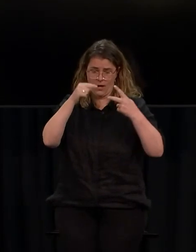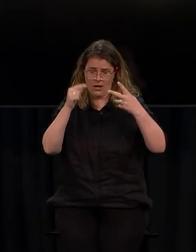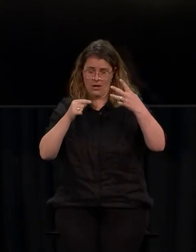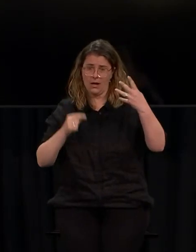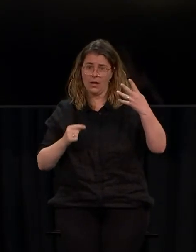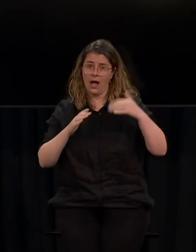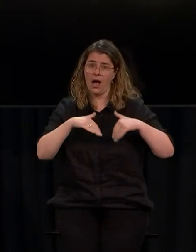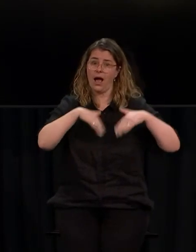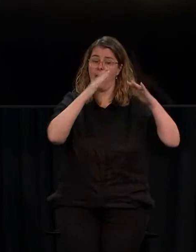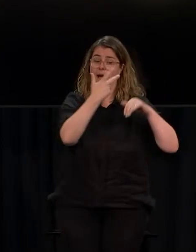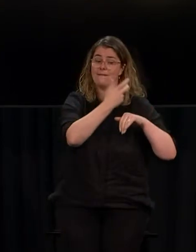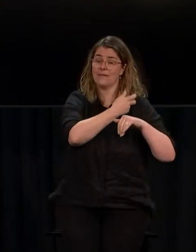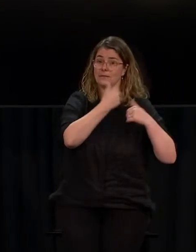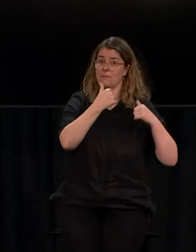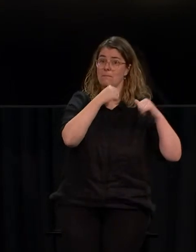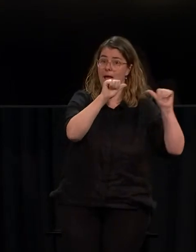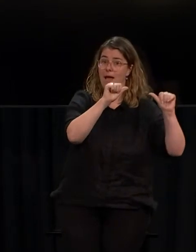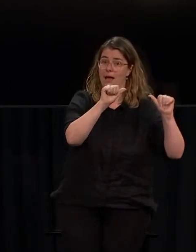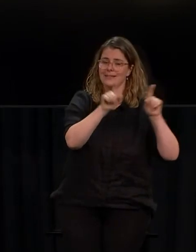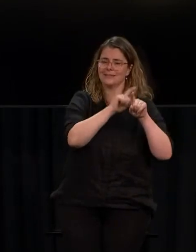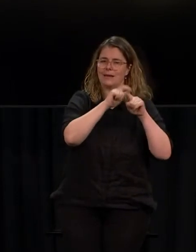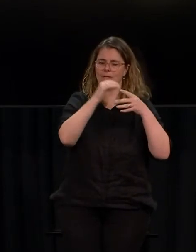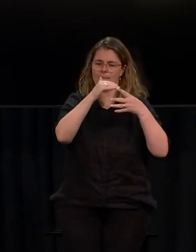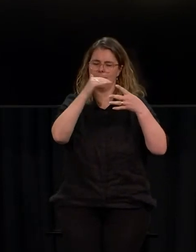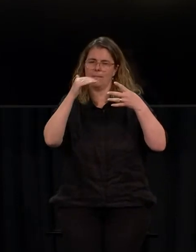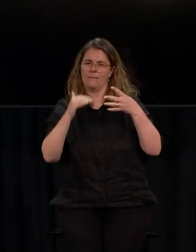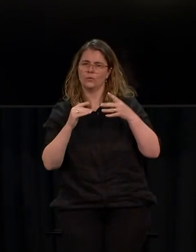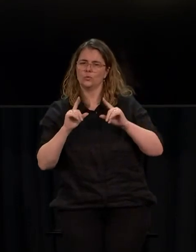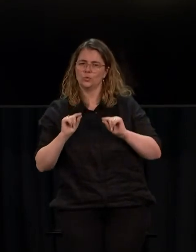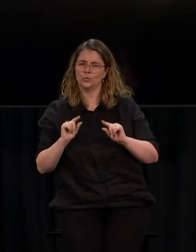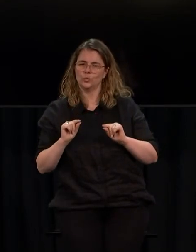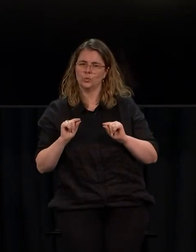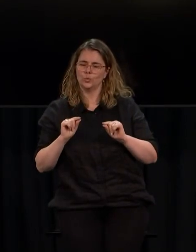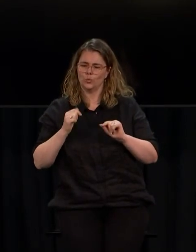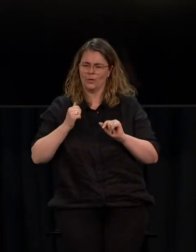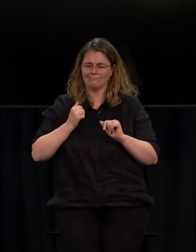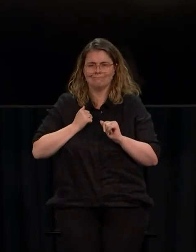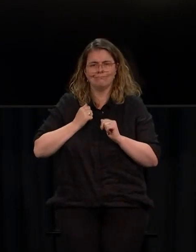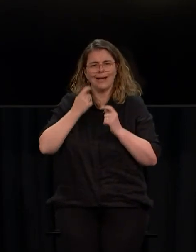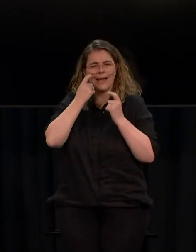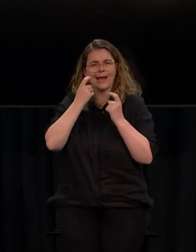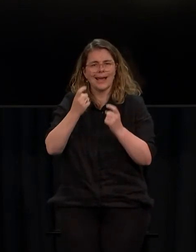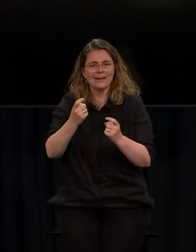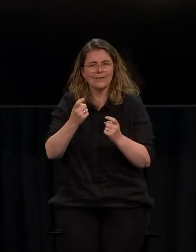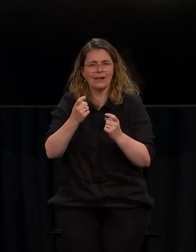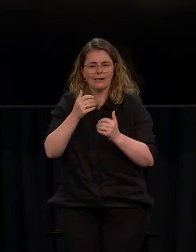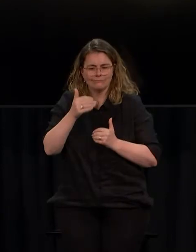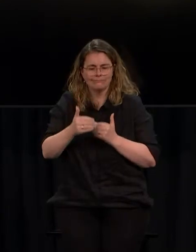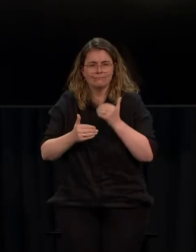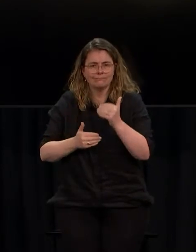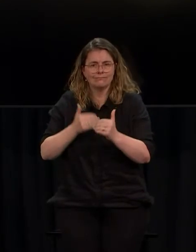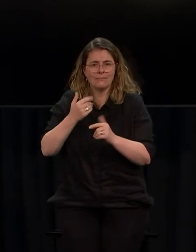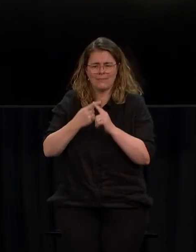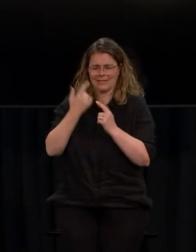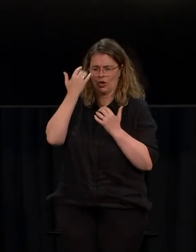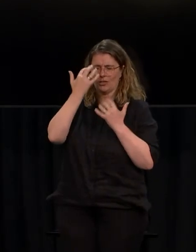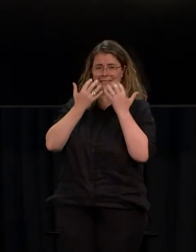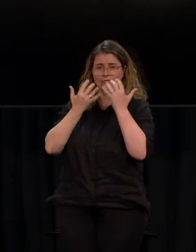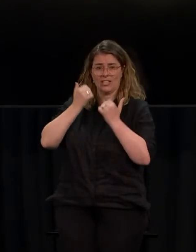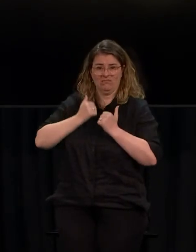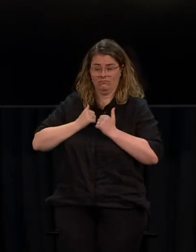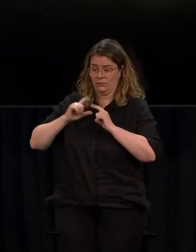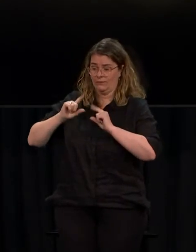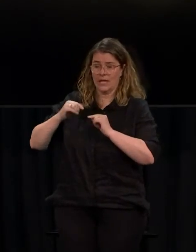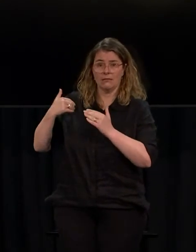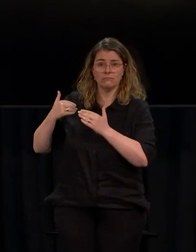those high vaccination rates as we move forward, but also do so with caution and with real consideration. And that's what we've